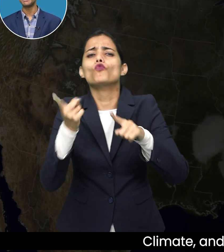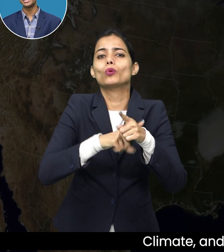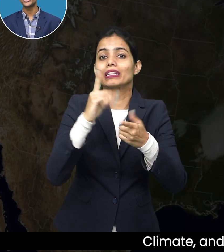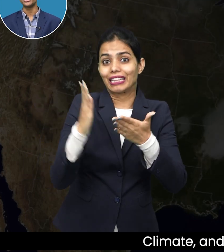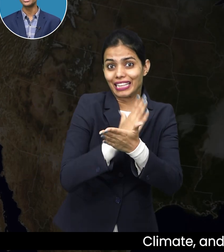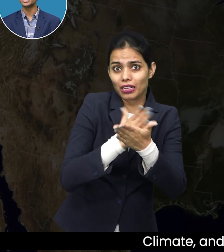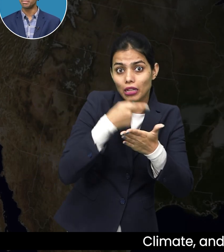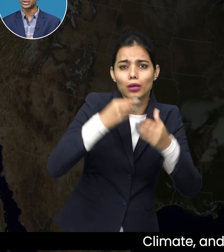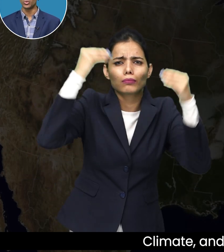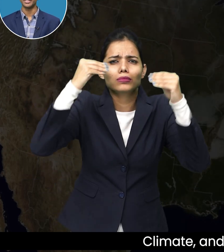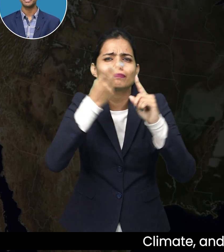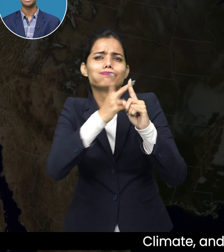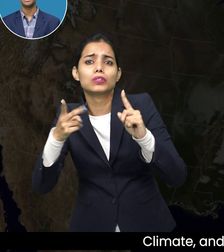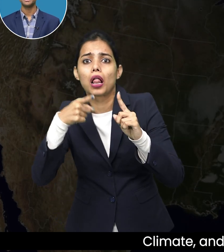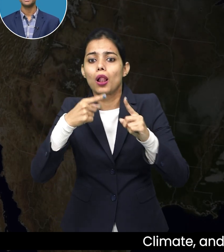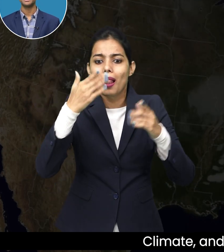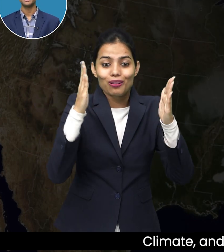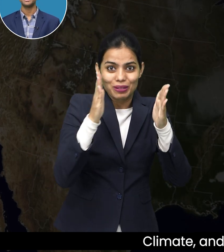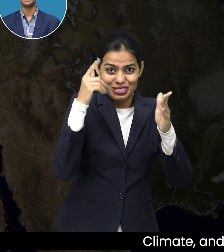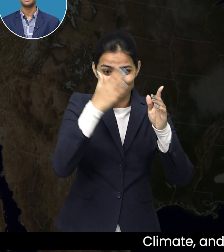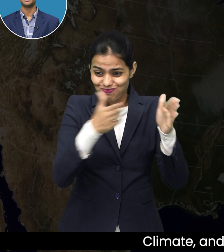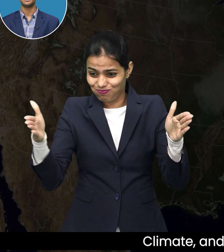and Adaptations Part 1.